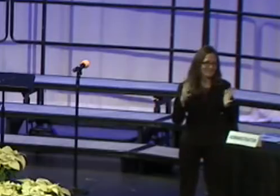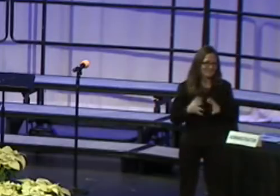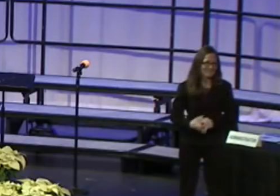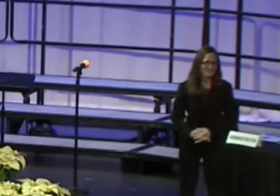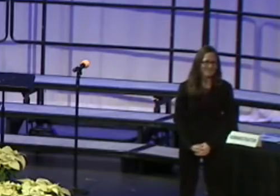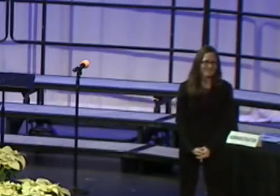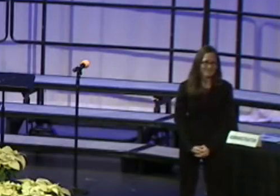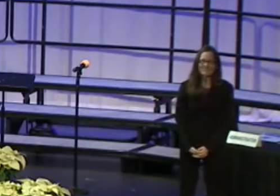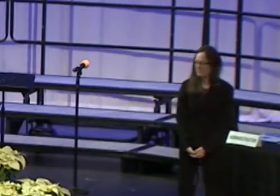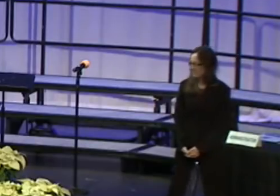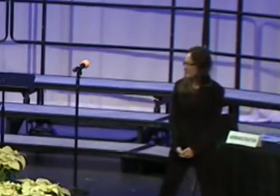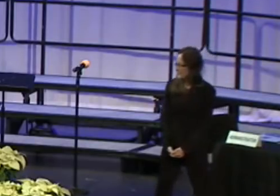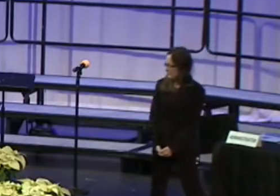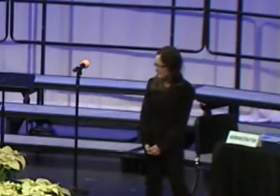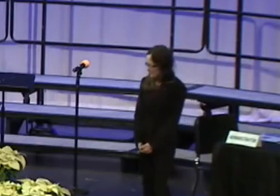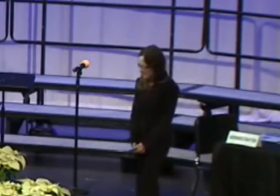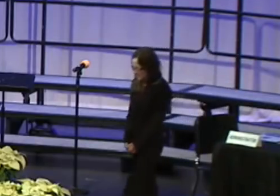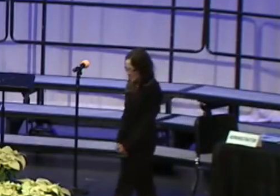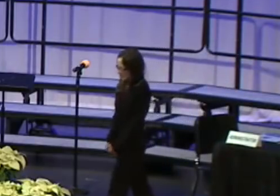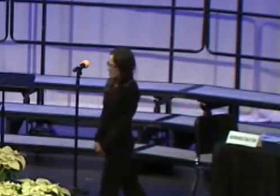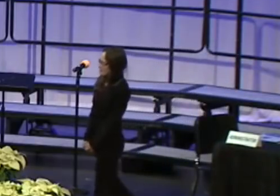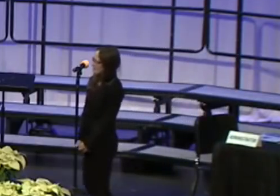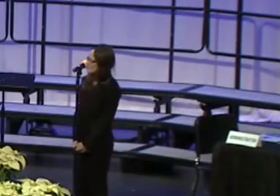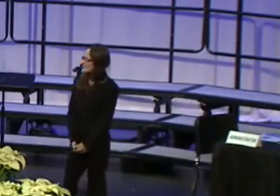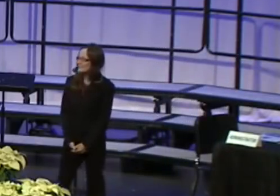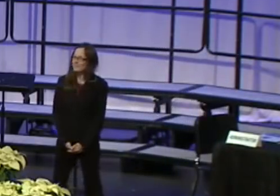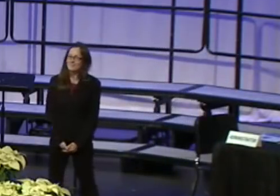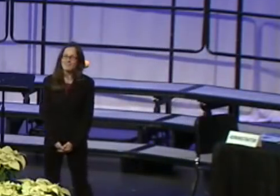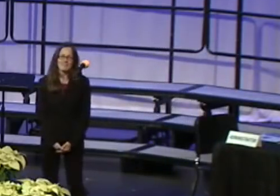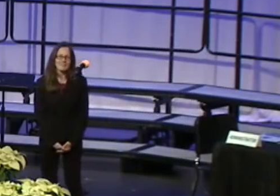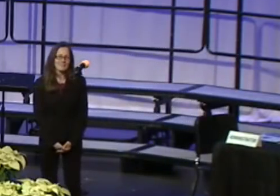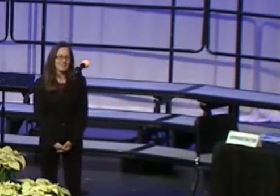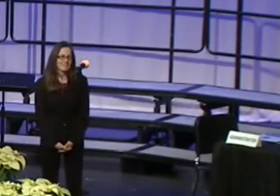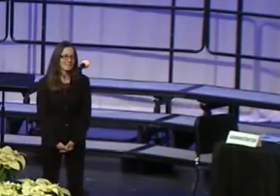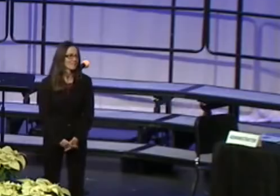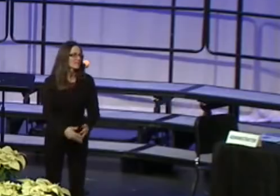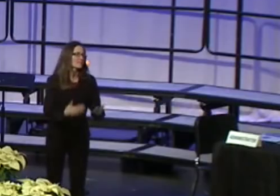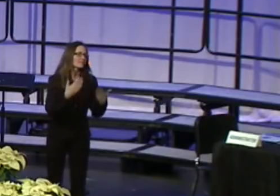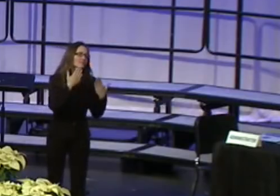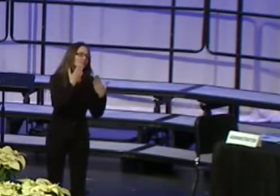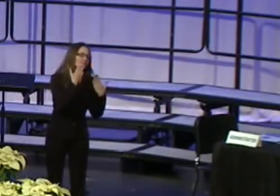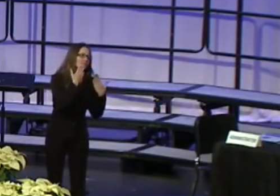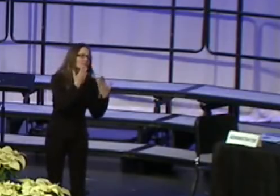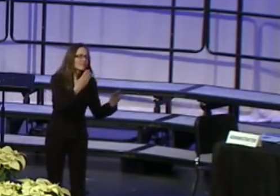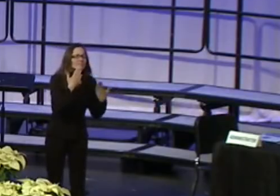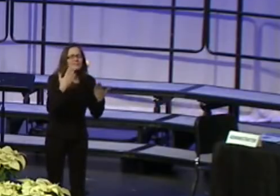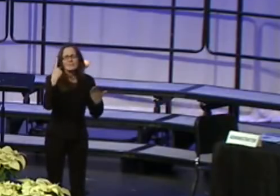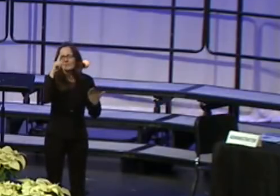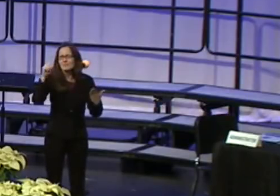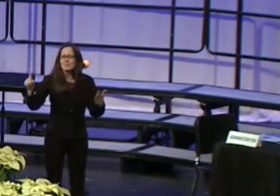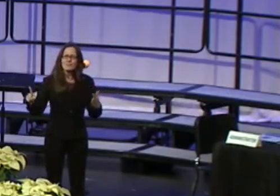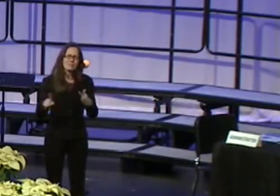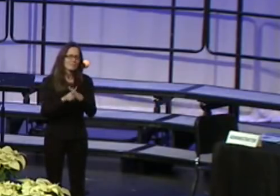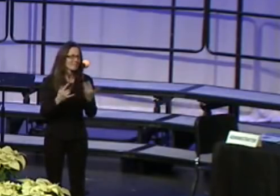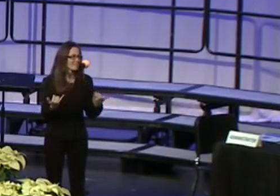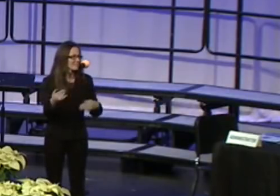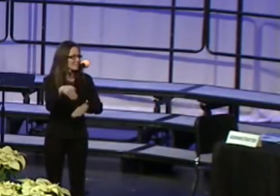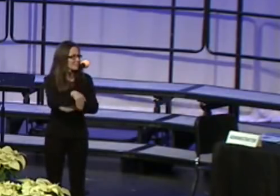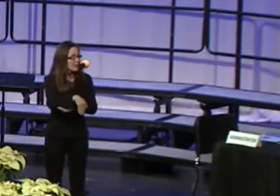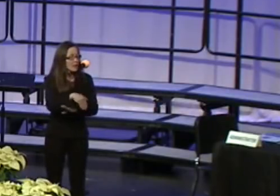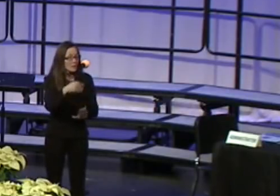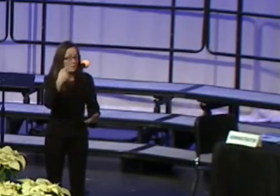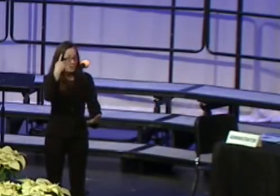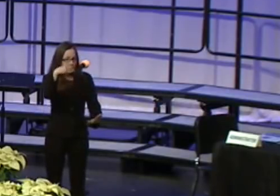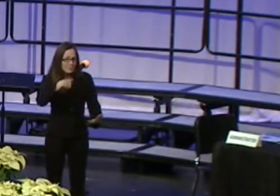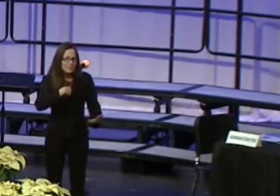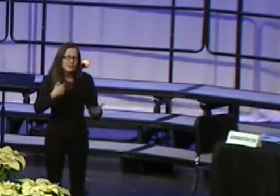All right, let's start the clock. Thank you all so much for being here tonight. Truly, for me at least, this is a